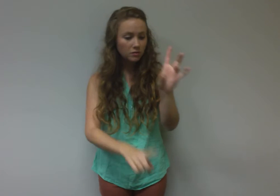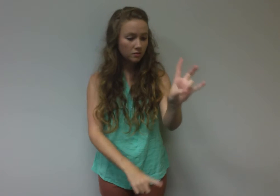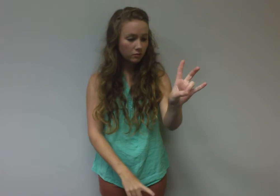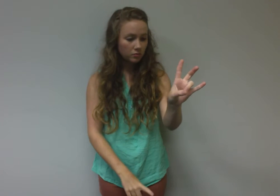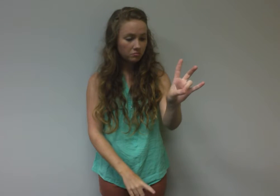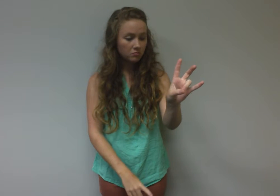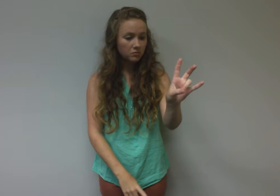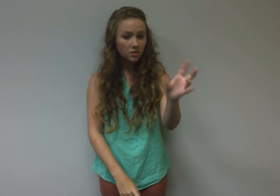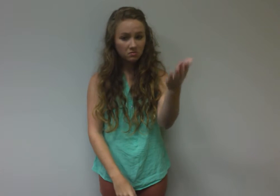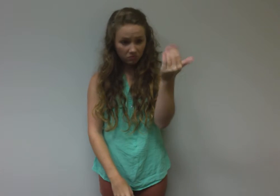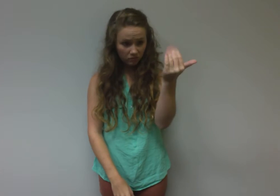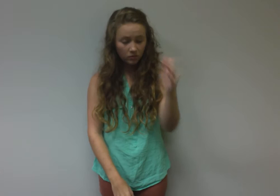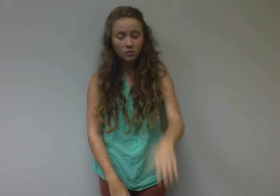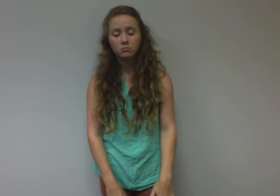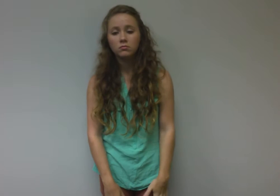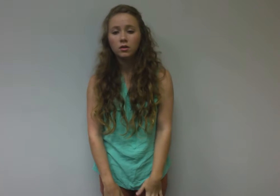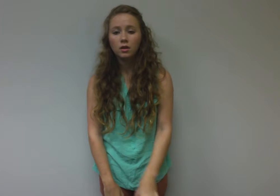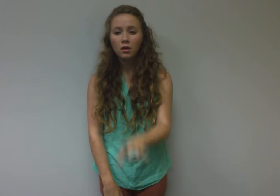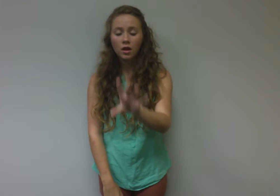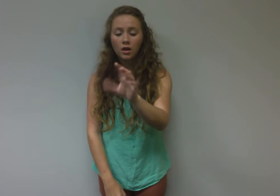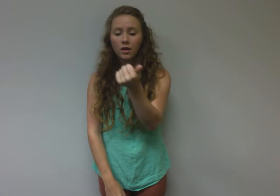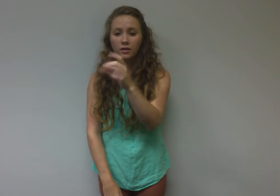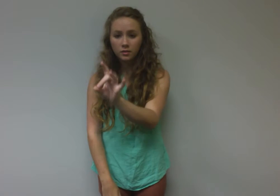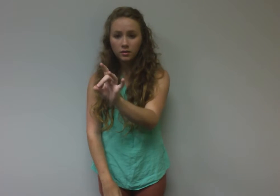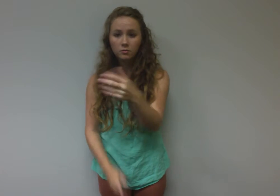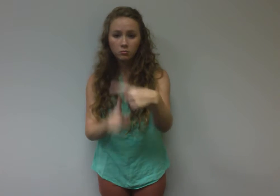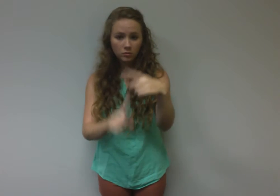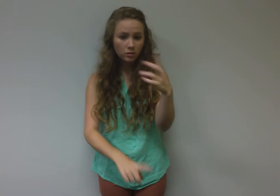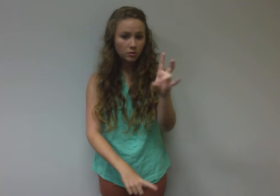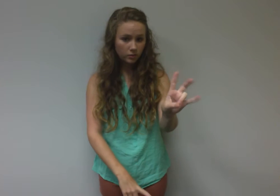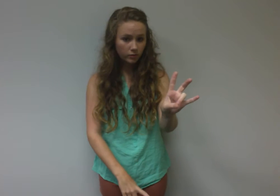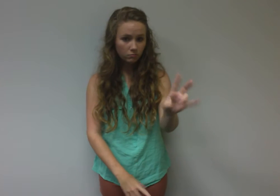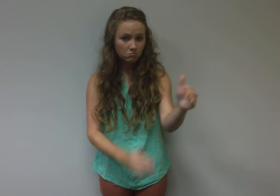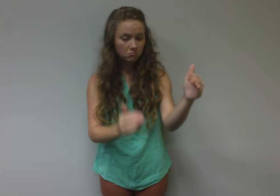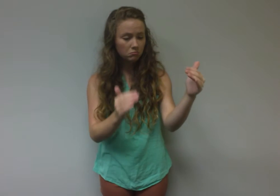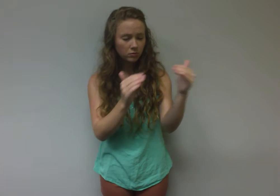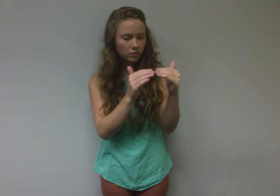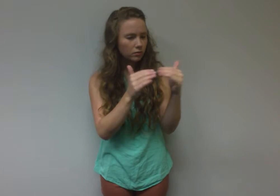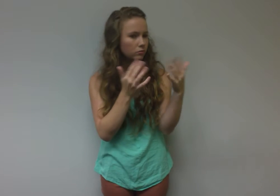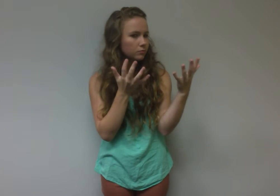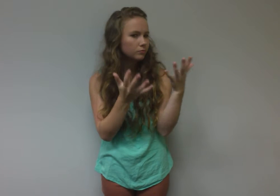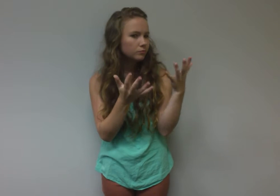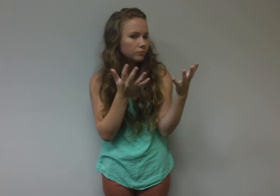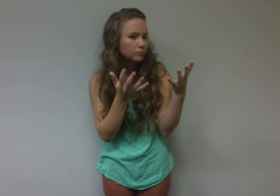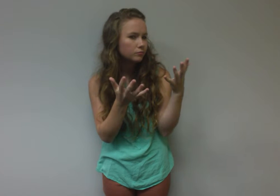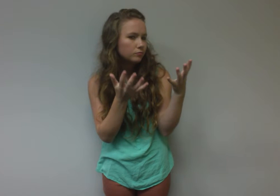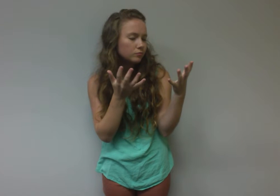7 is equal to 15. 18 plus 7, and you're probably saying, Sal, where are you getting the 18 from? But just take my